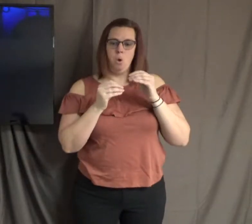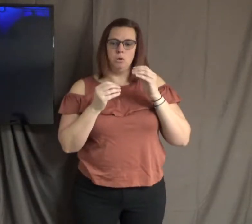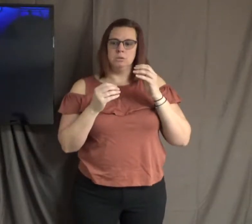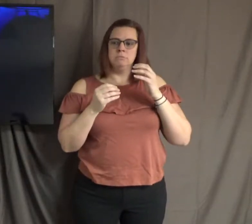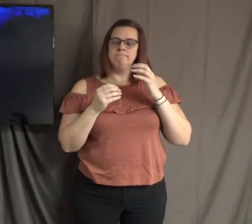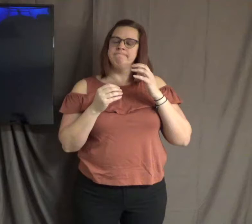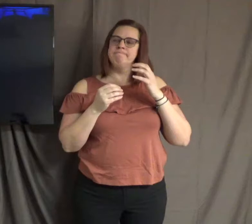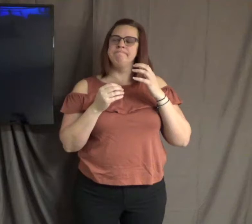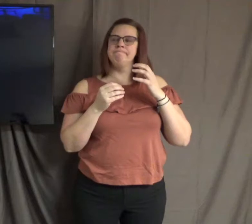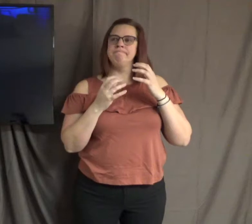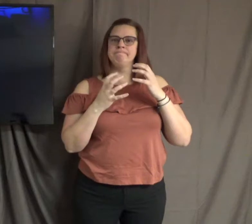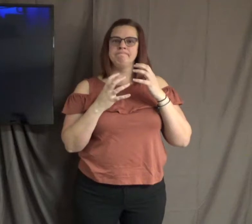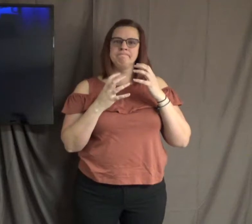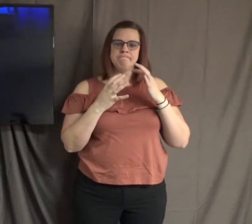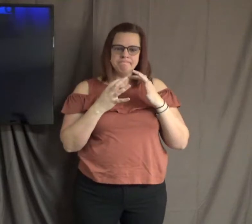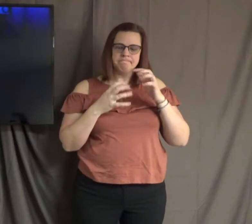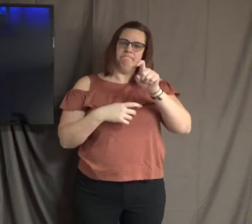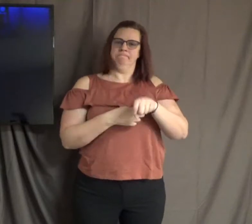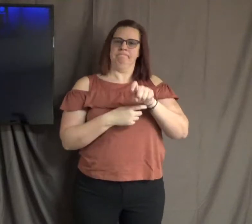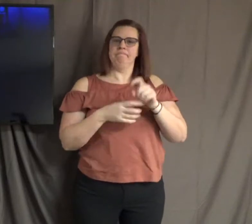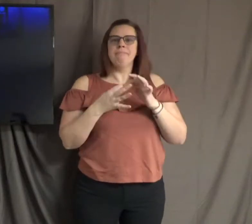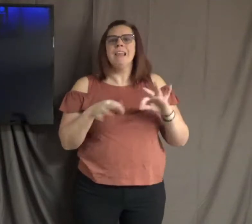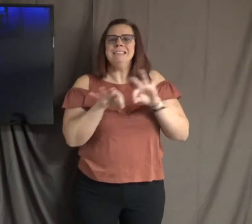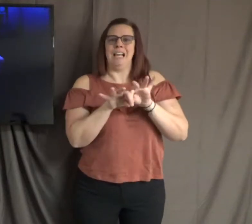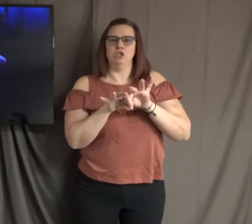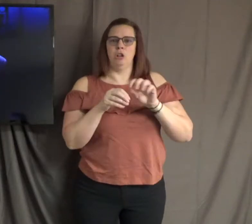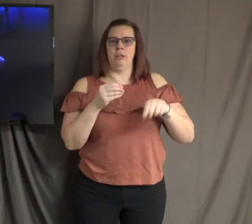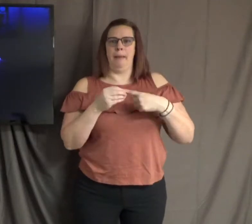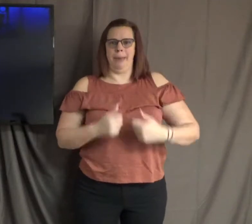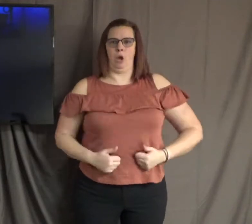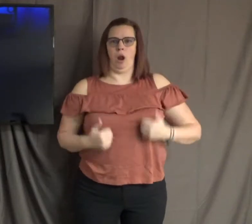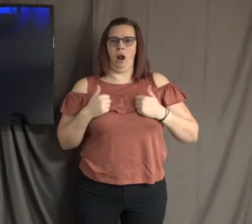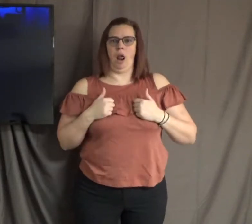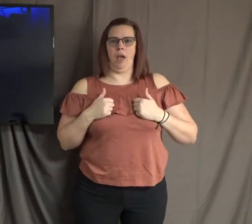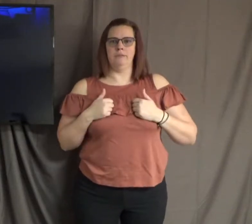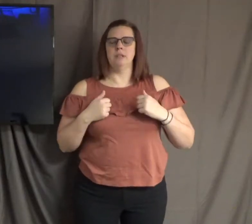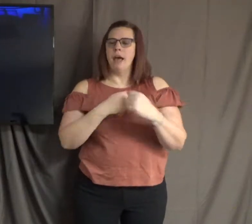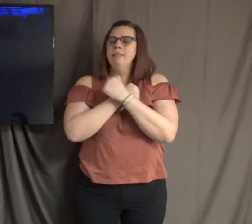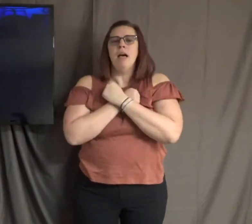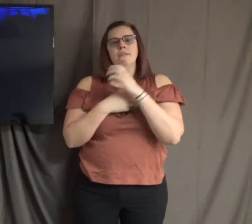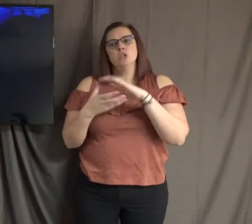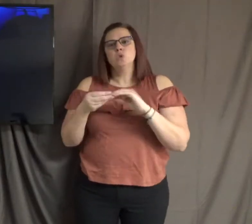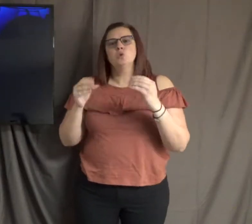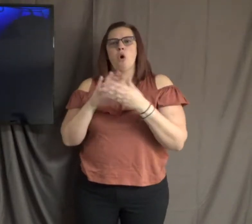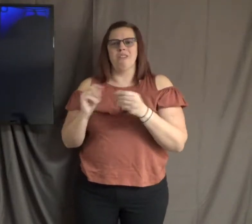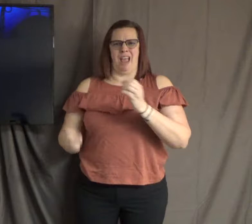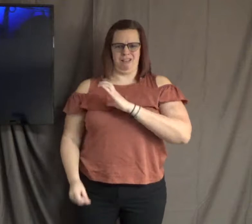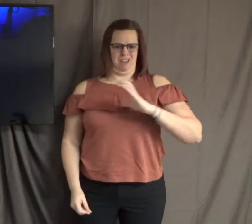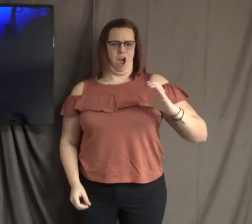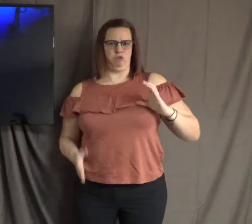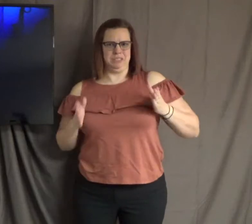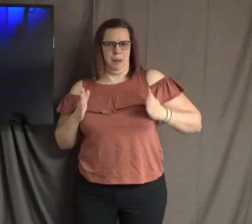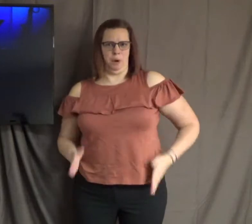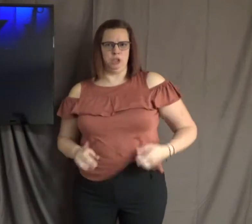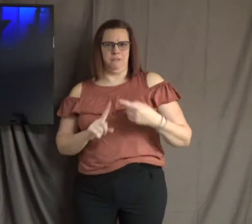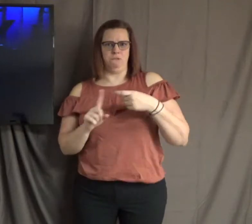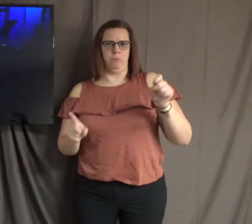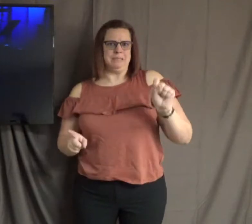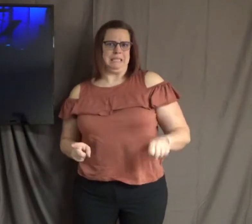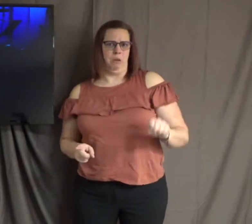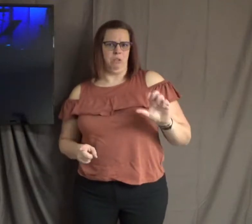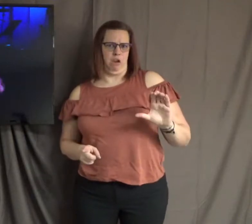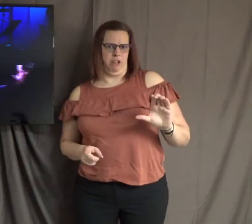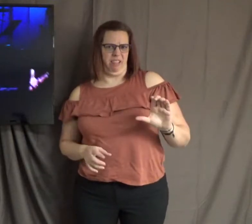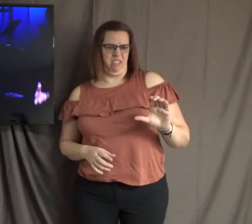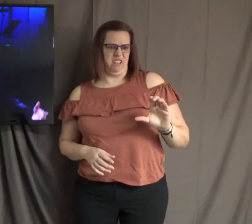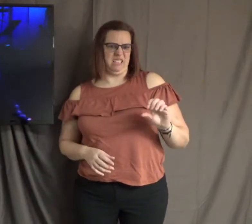our lives. I love the story of Jim Clyburn, a congressperson from the great state of South Carolina, and he's